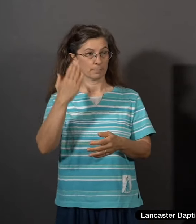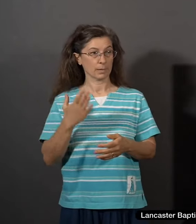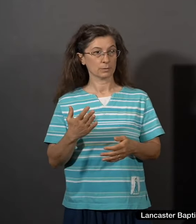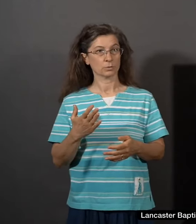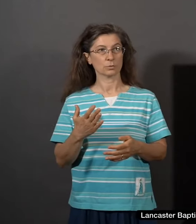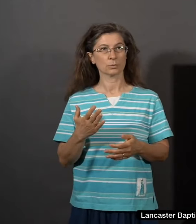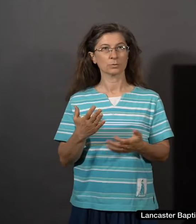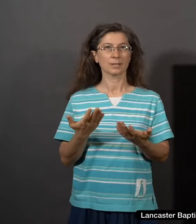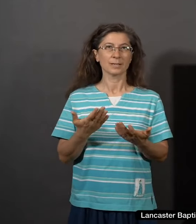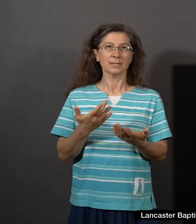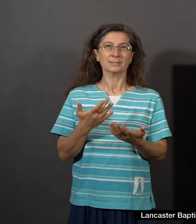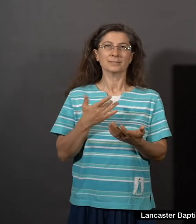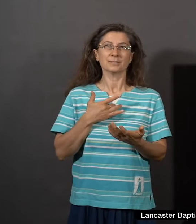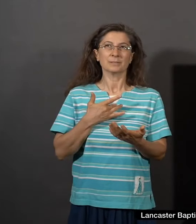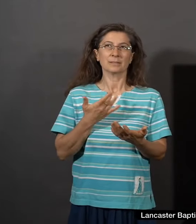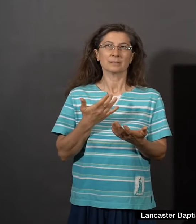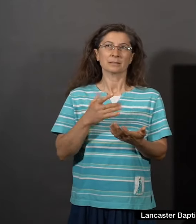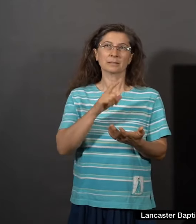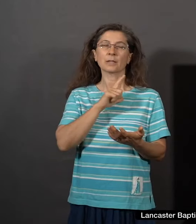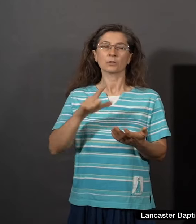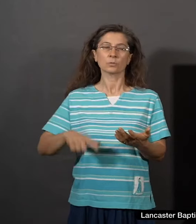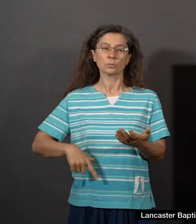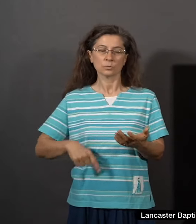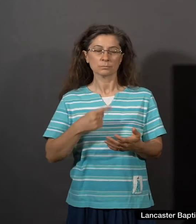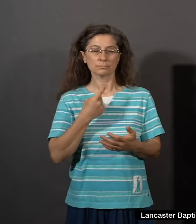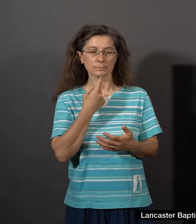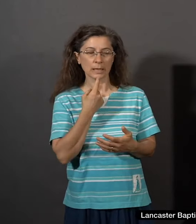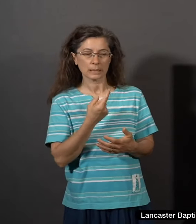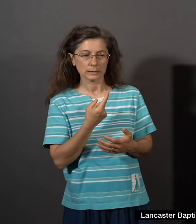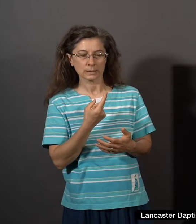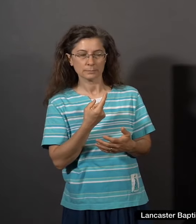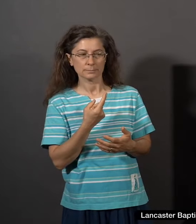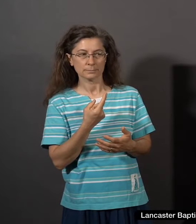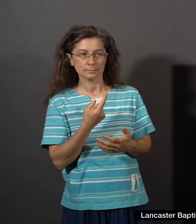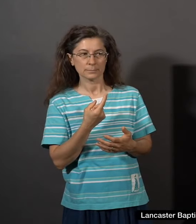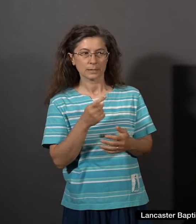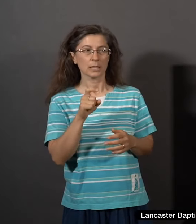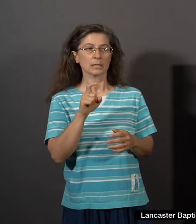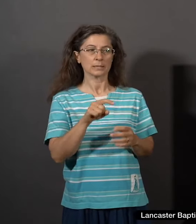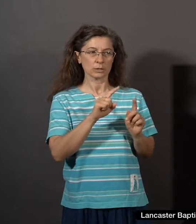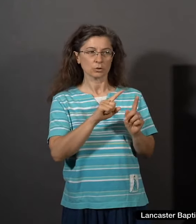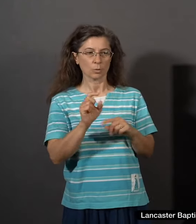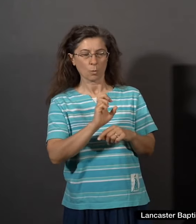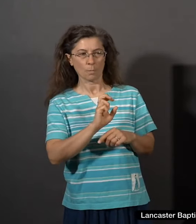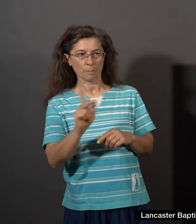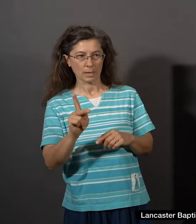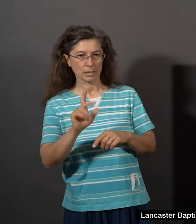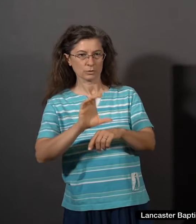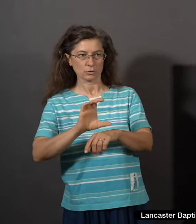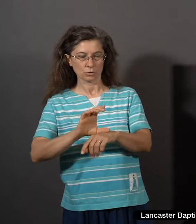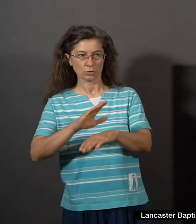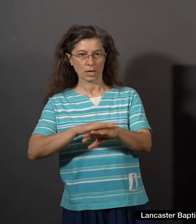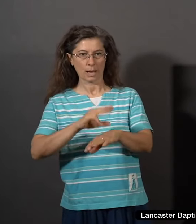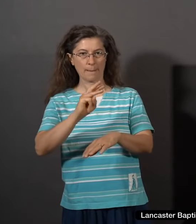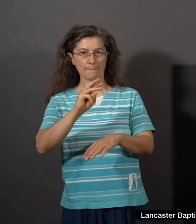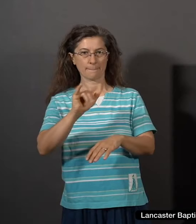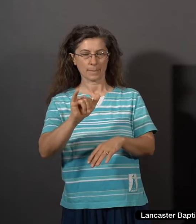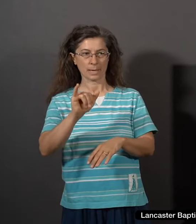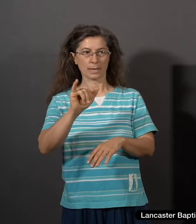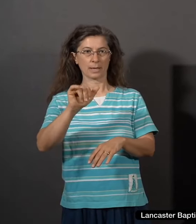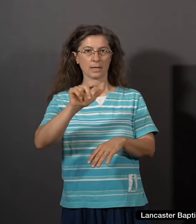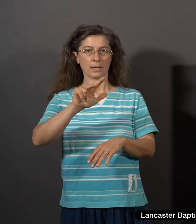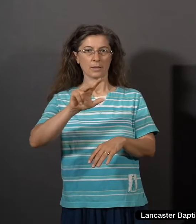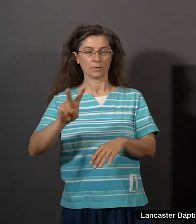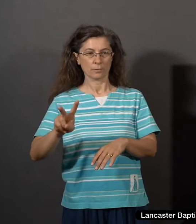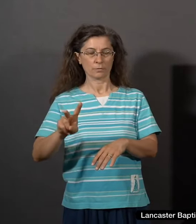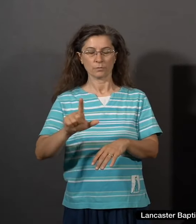month ago but i just prayed prayed over it and that was uh having our first small gatherings back on may 31st having our